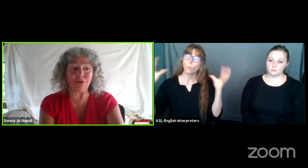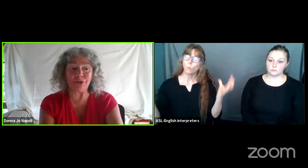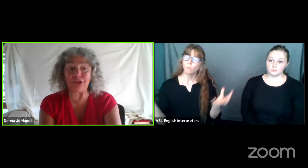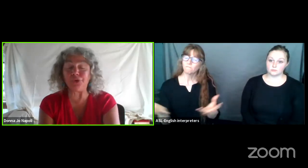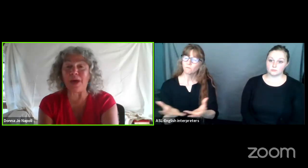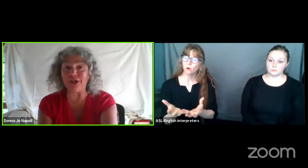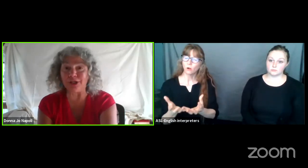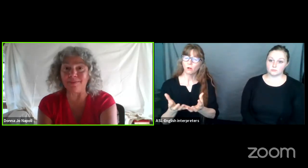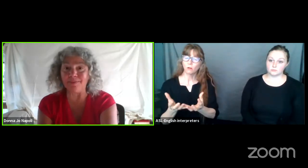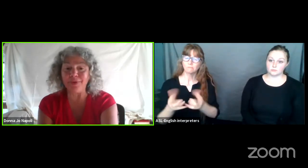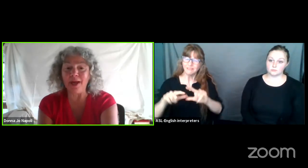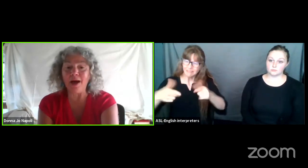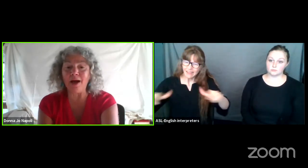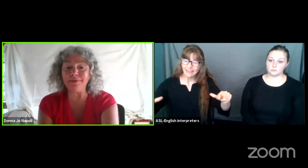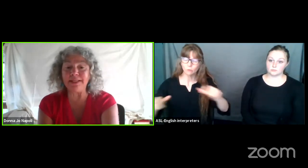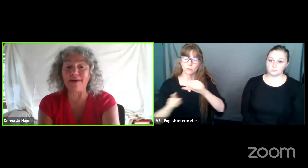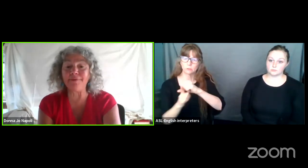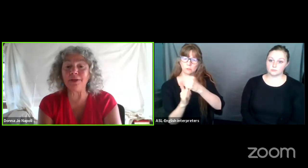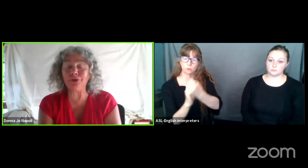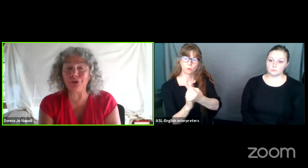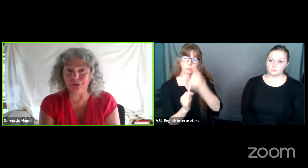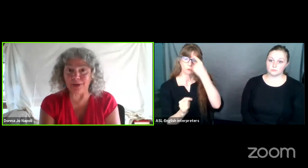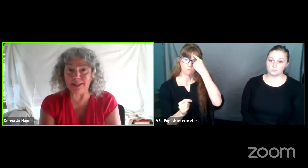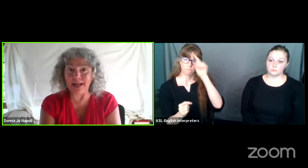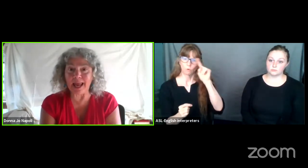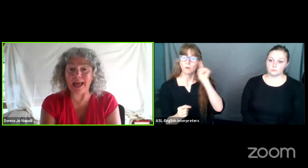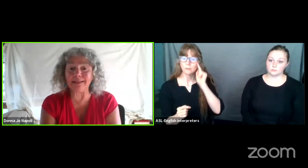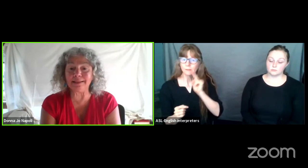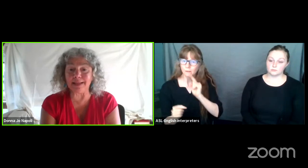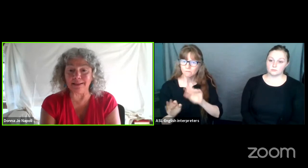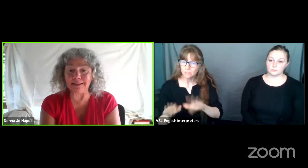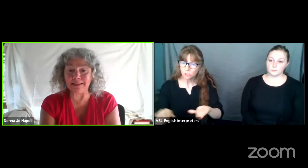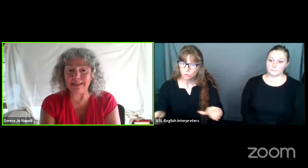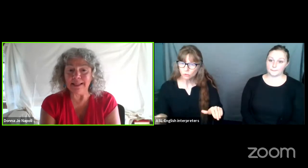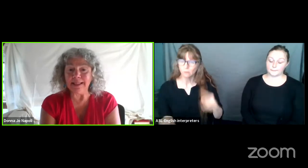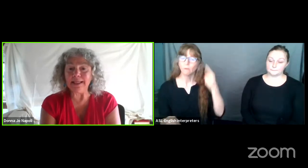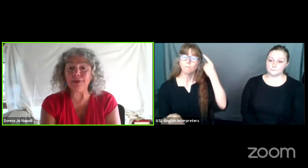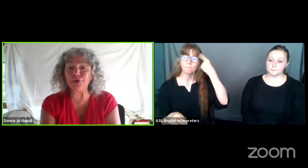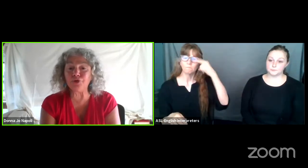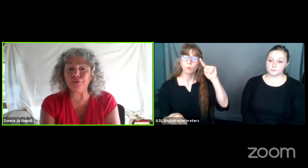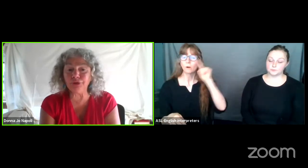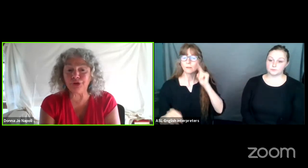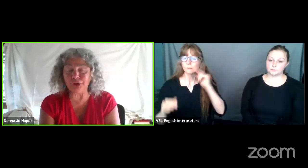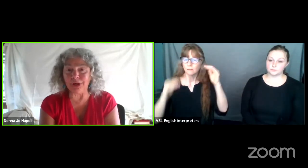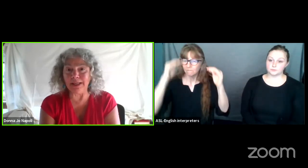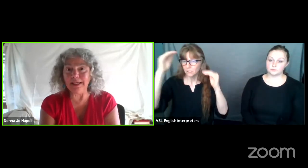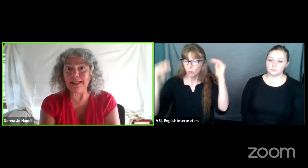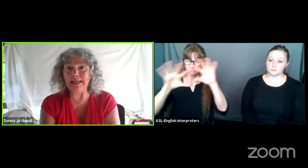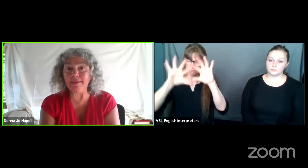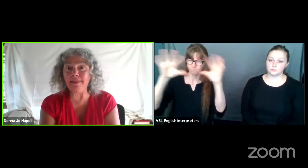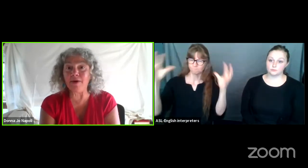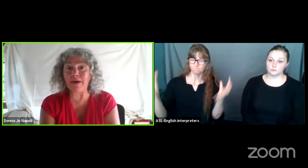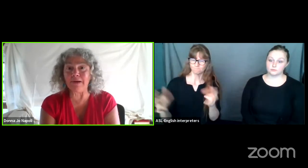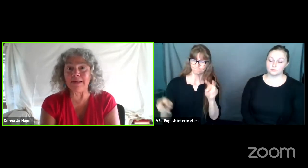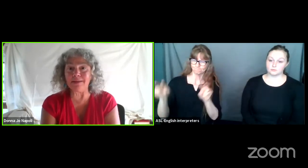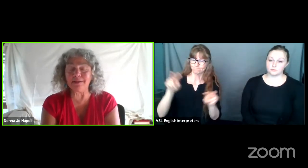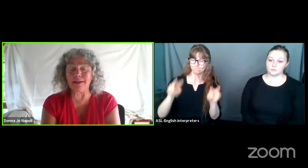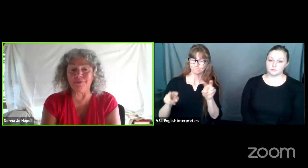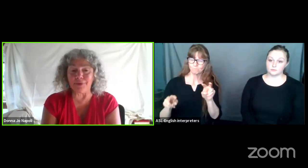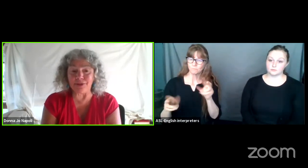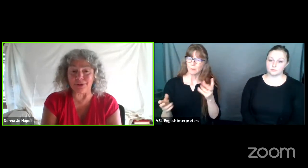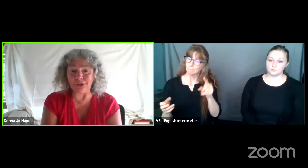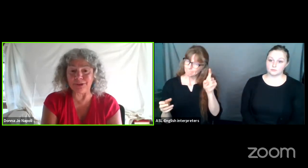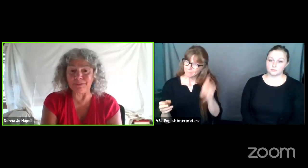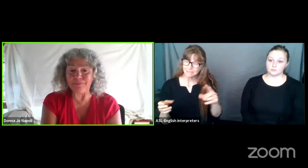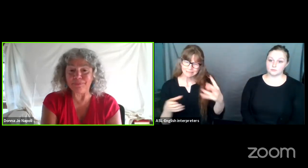linguistic situation of deaf children and adults is crucial in their areas